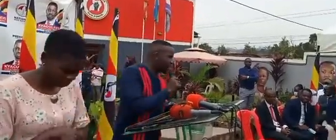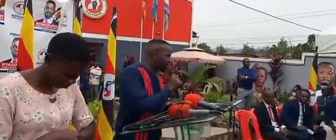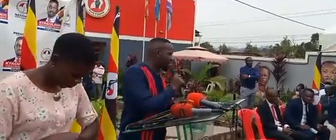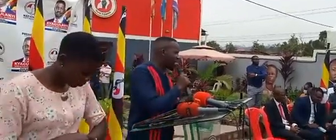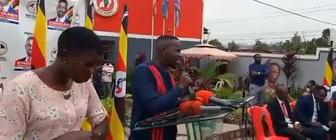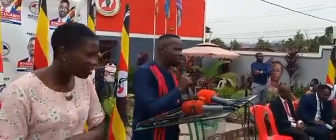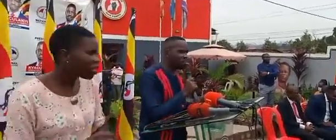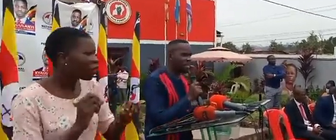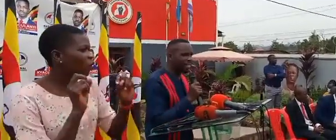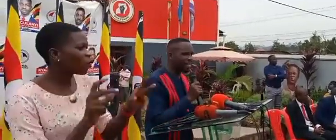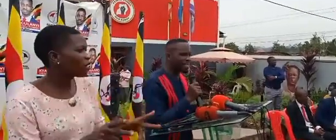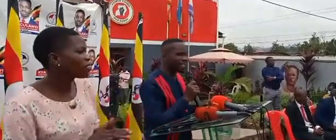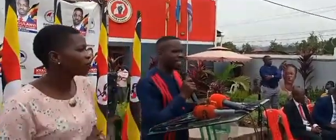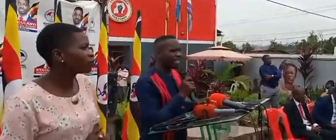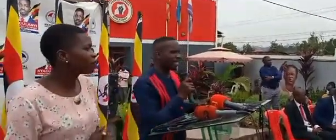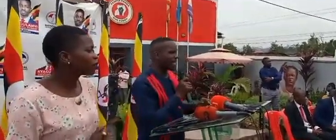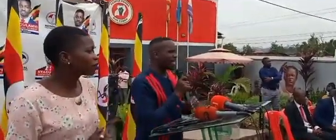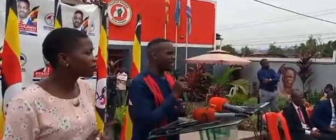Okay,